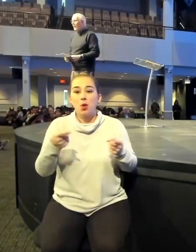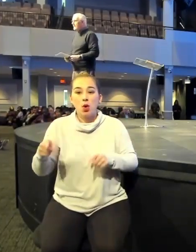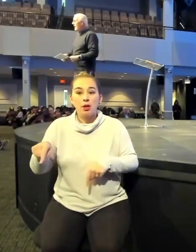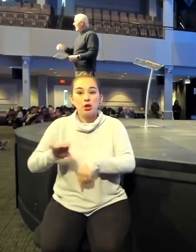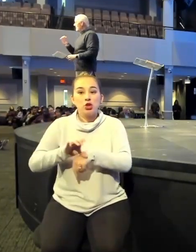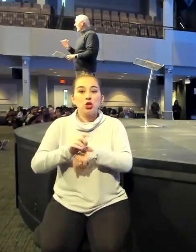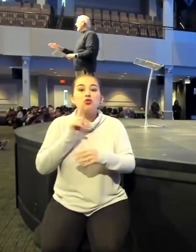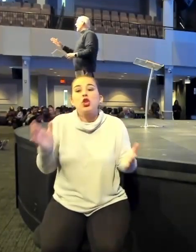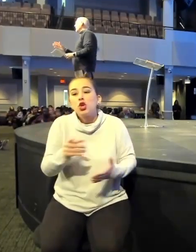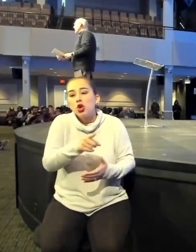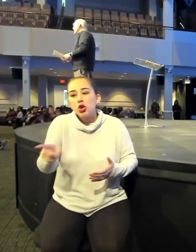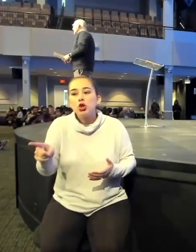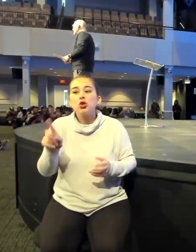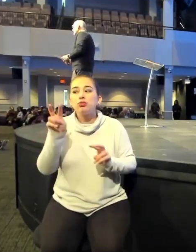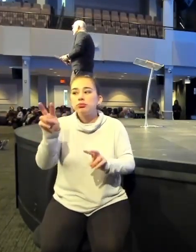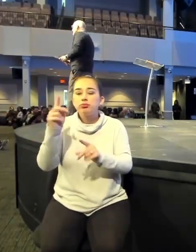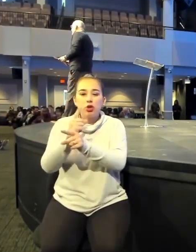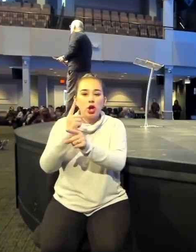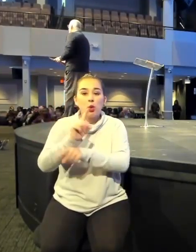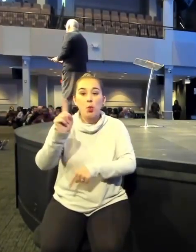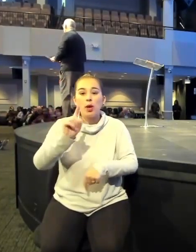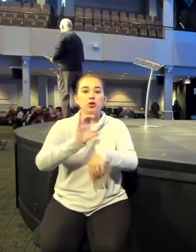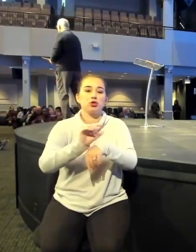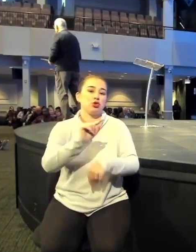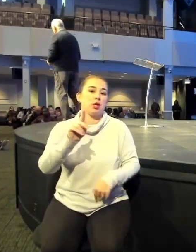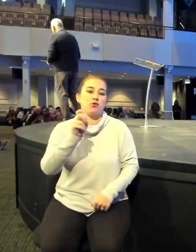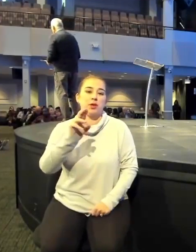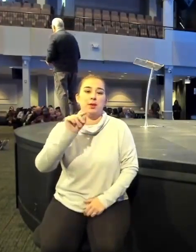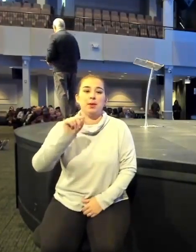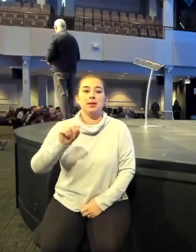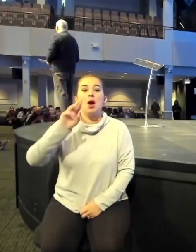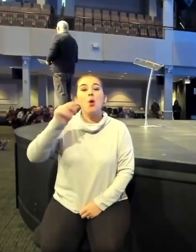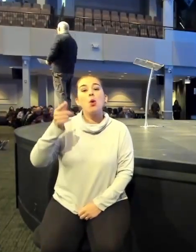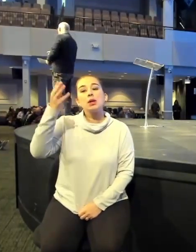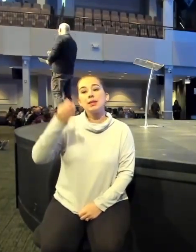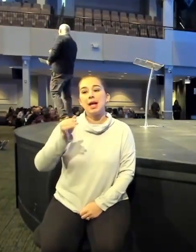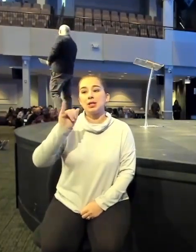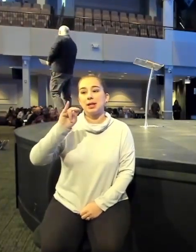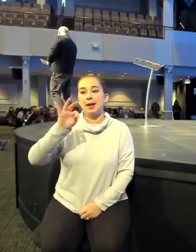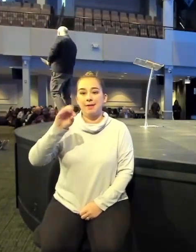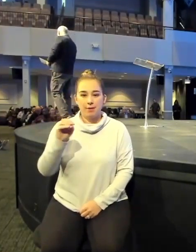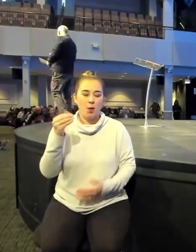you to always check it out regularly at church-redeemer.org/info. That's